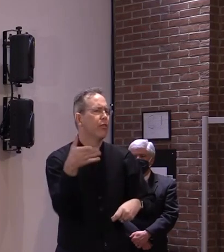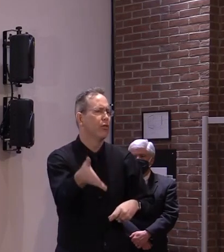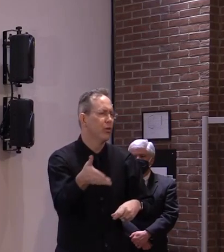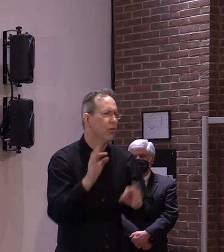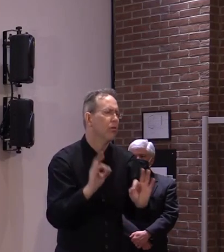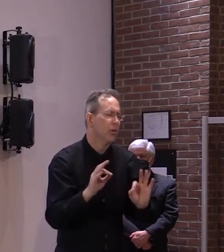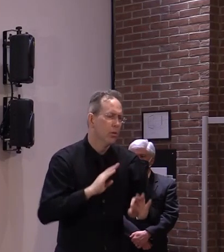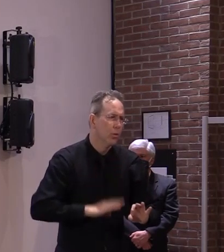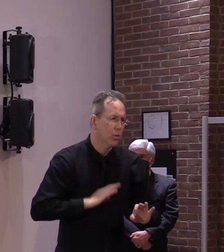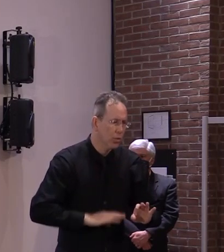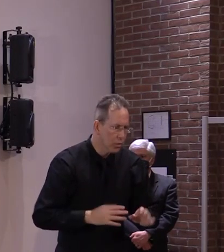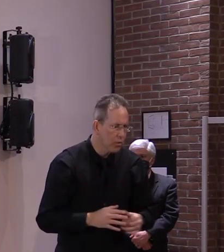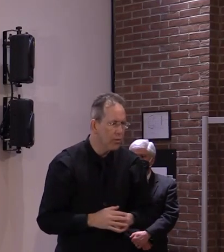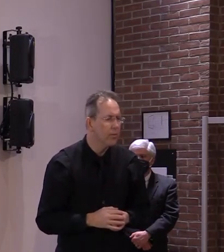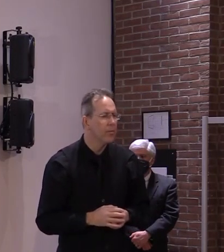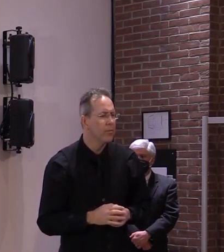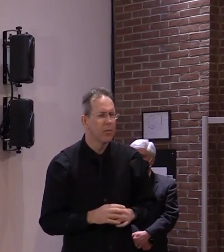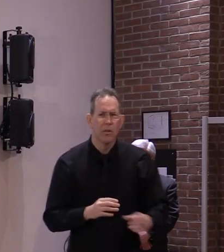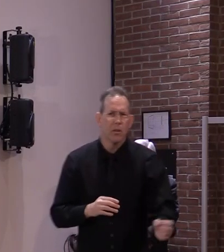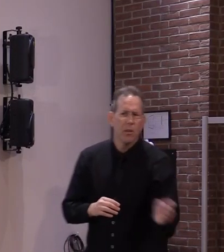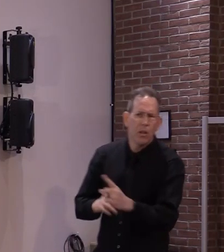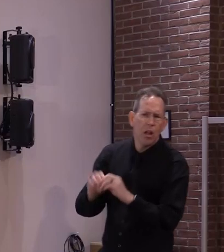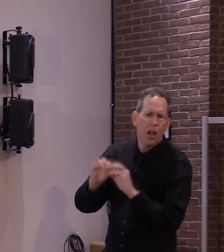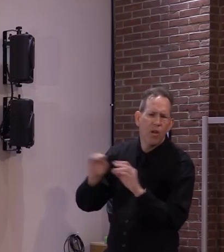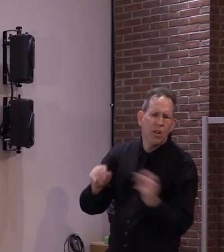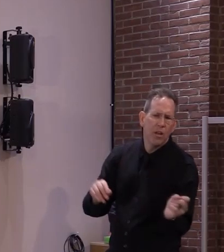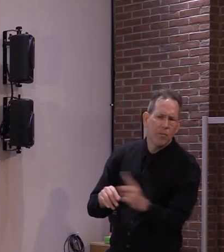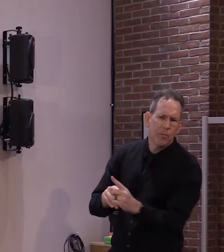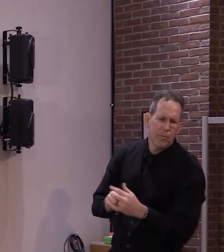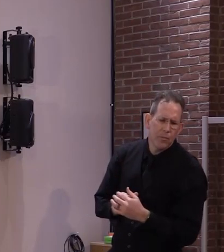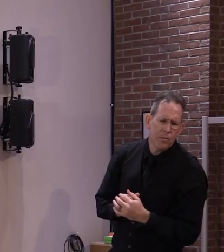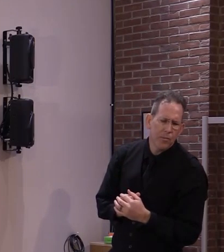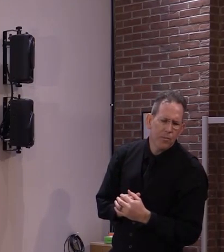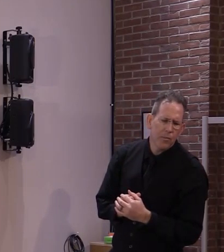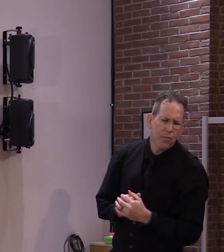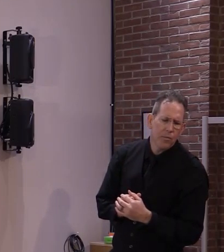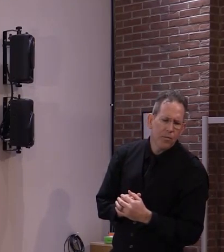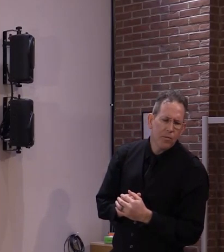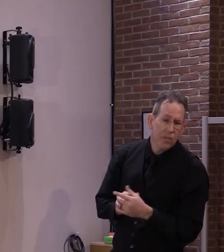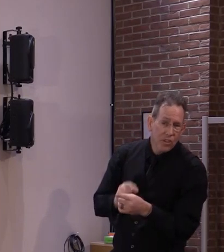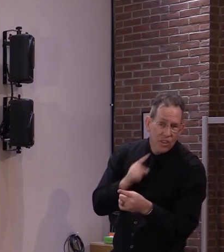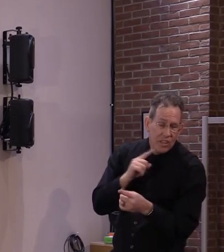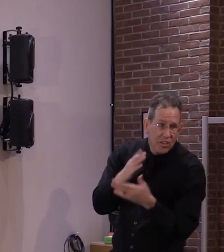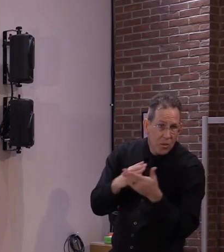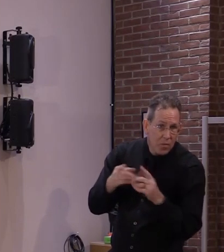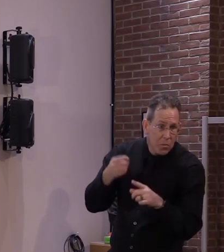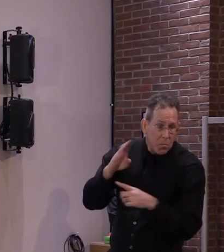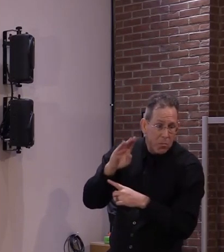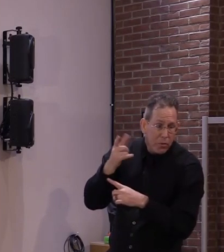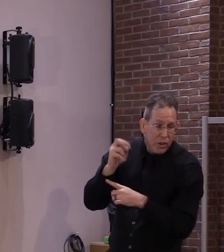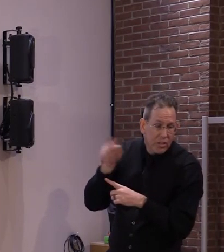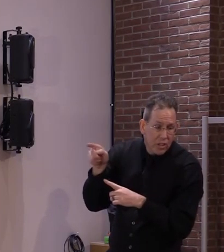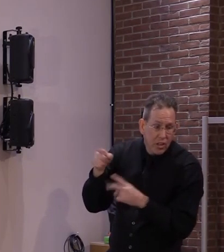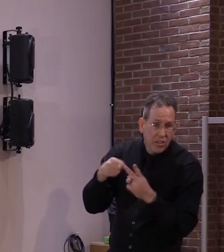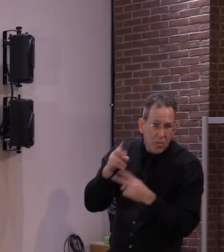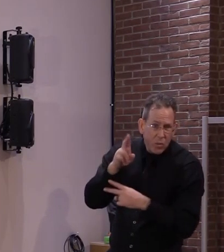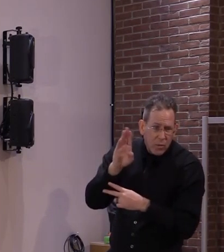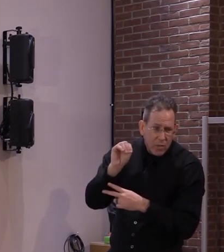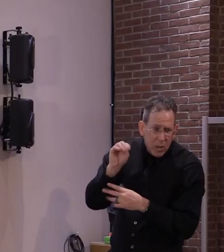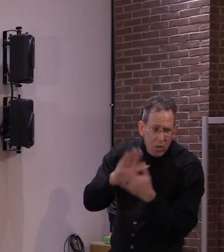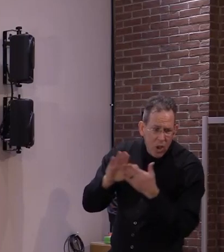say you have sent some from Burlington, do you mean from UVM or just Burlington generally? Burlington generally, but I believe they